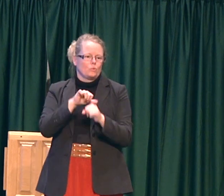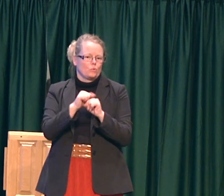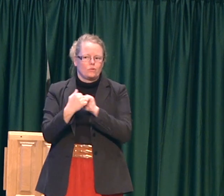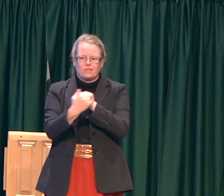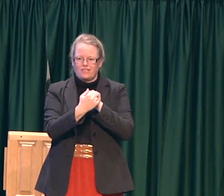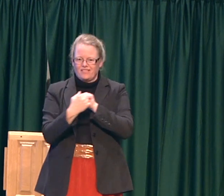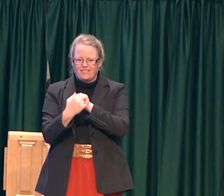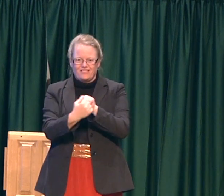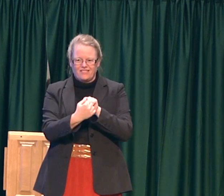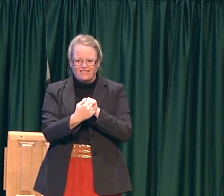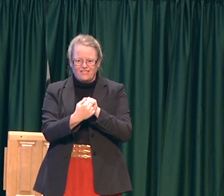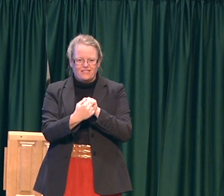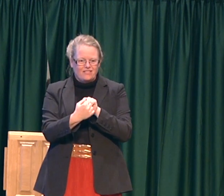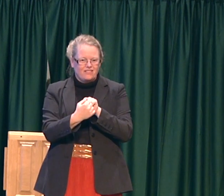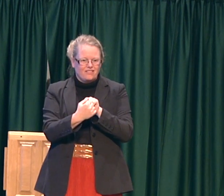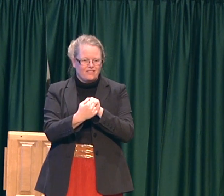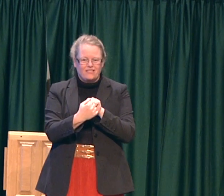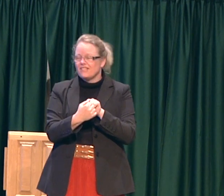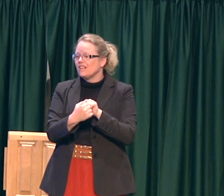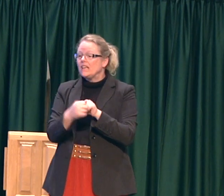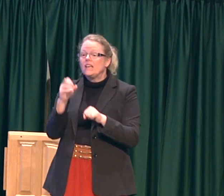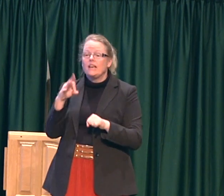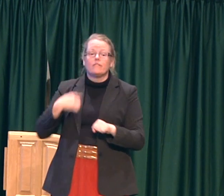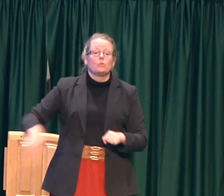team, because we work together.